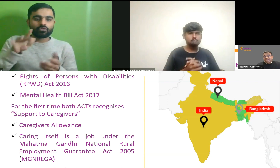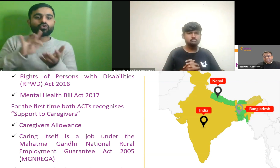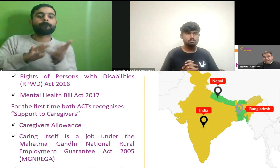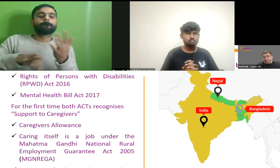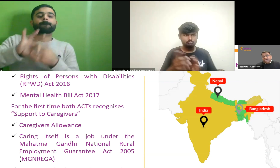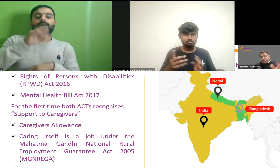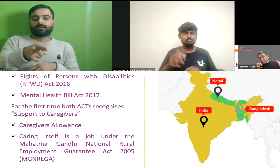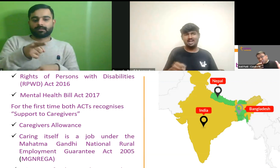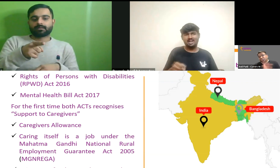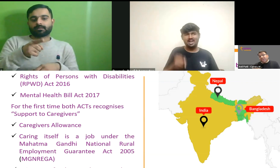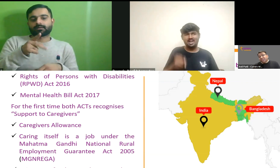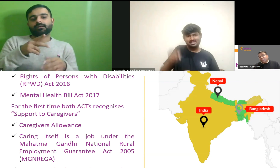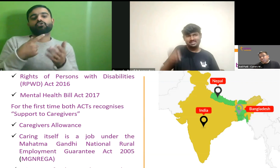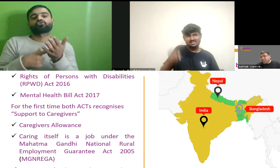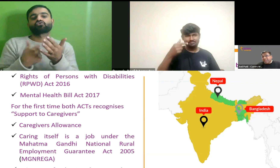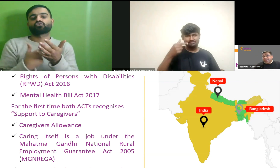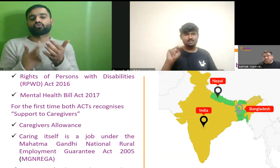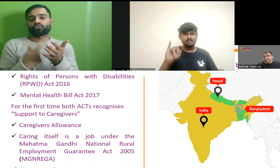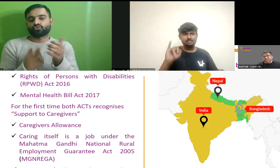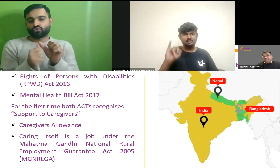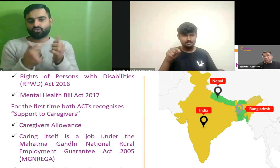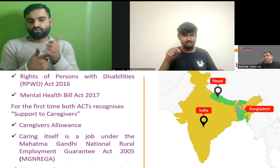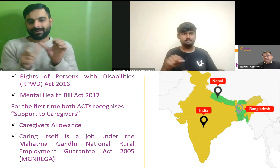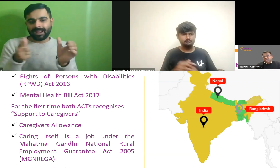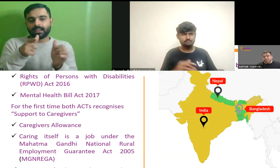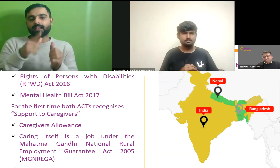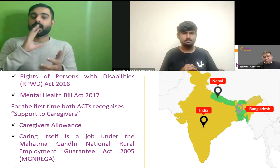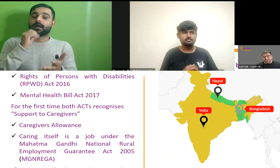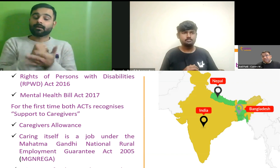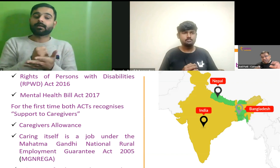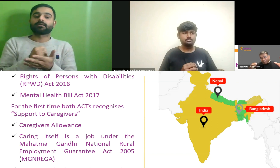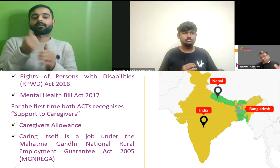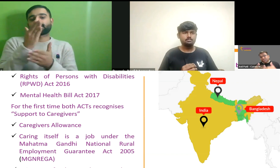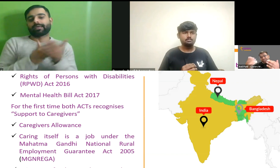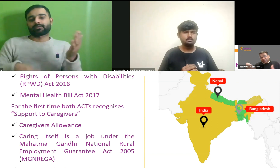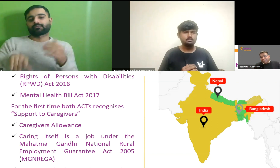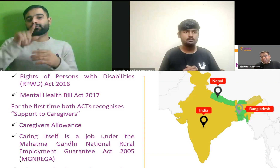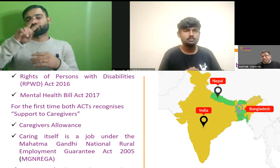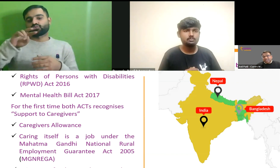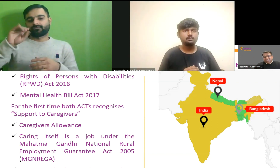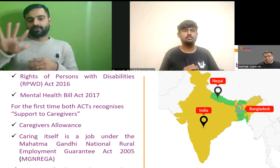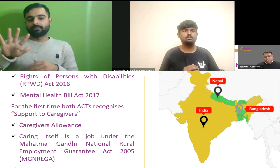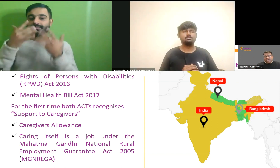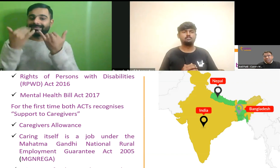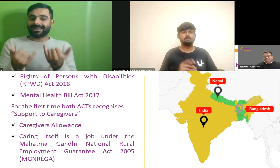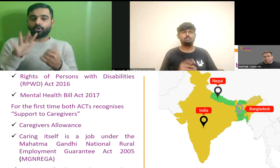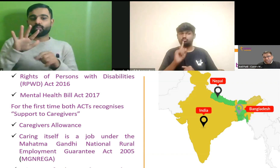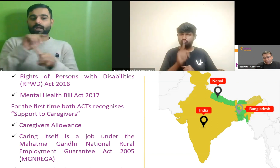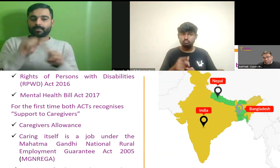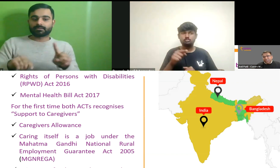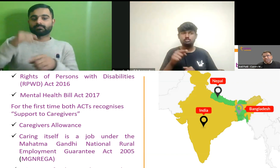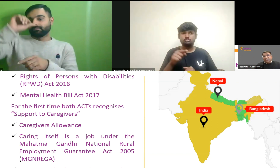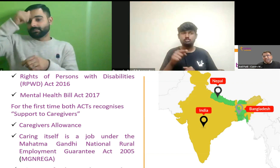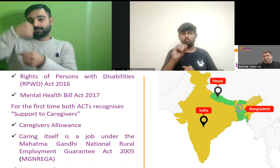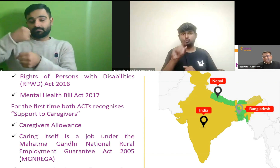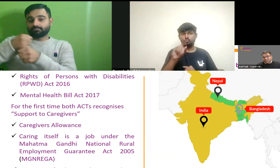Employment Guarantee Act. And through that, more than 8,000 carers were able to access. Of course, now the file is at the central government. We